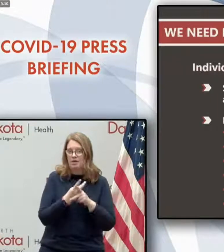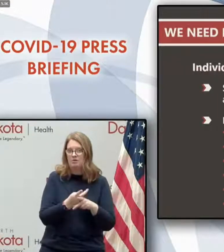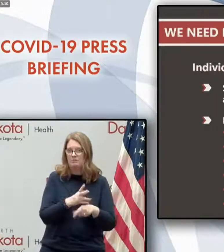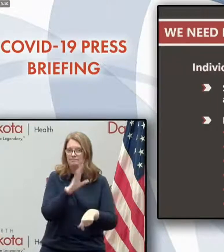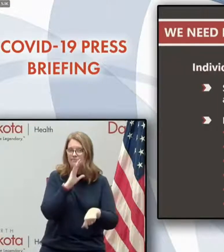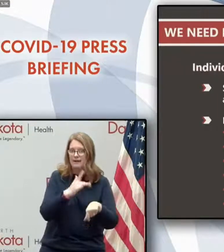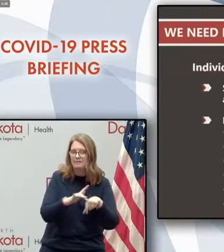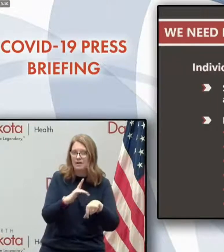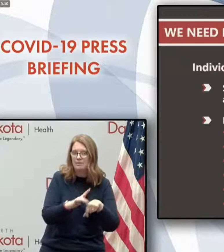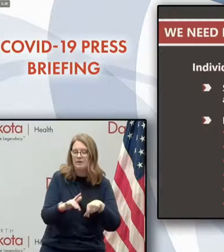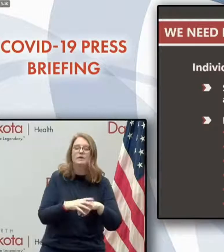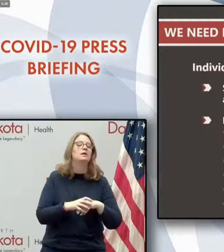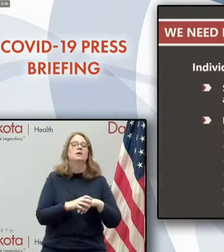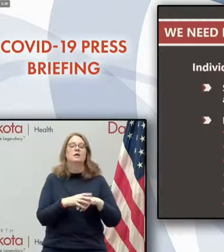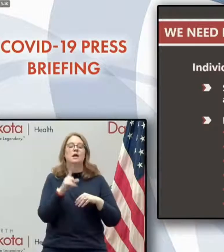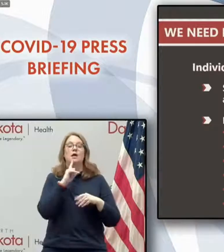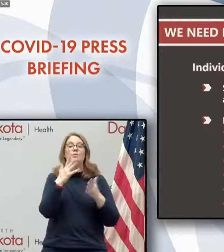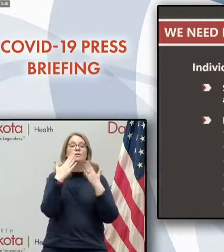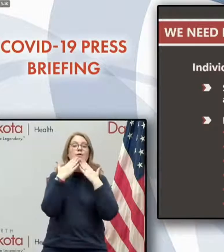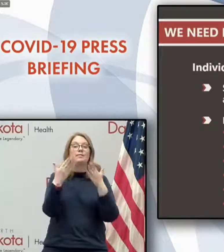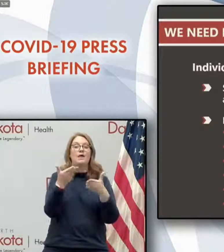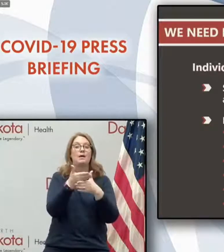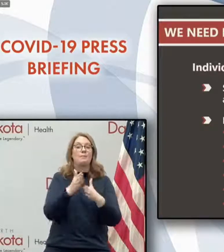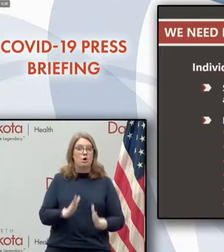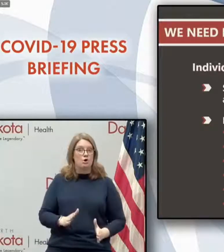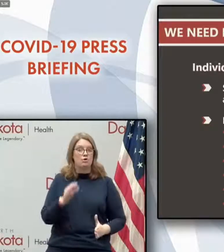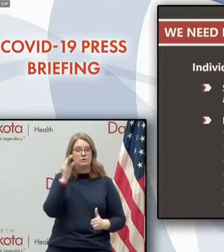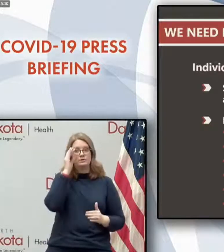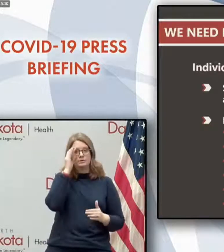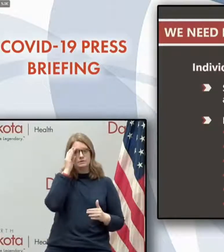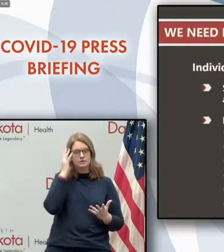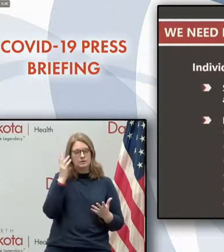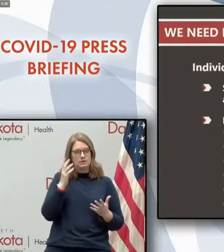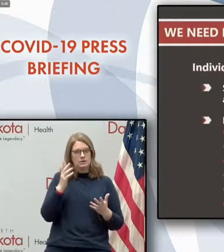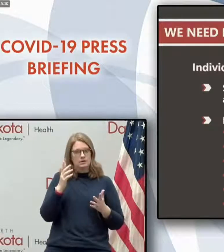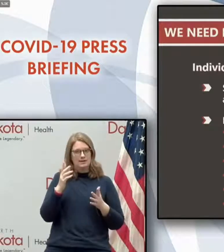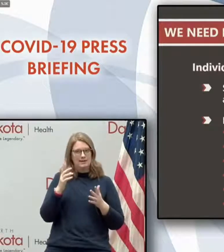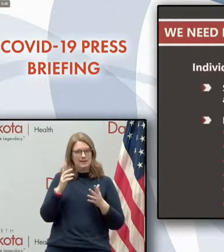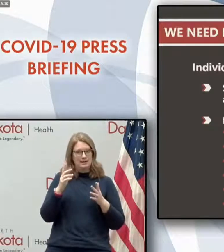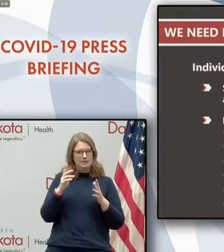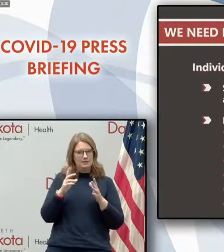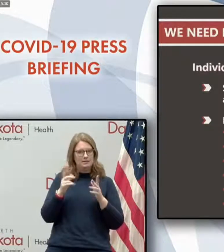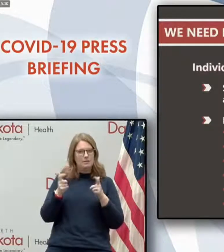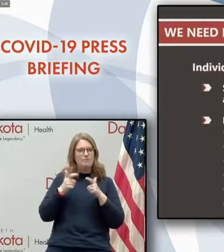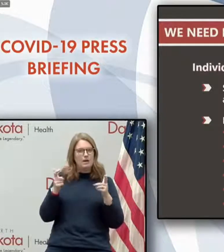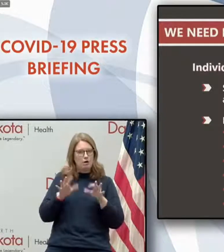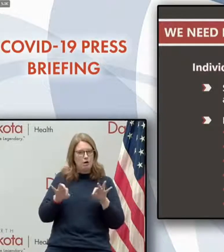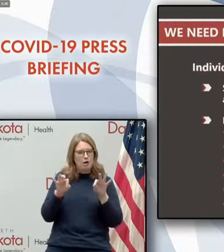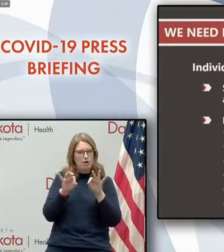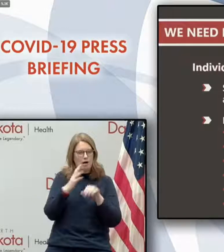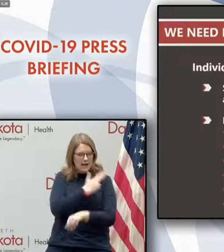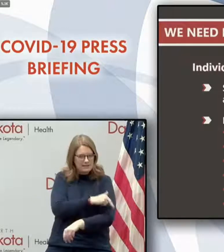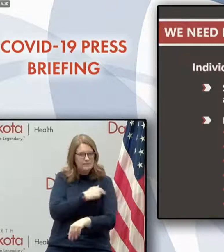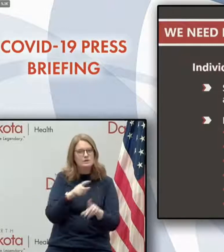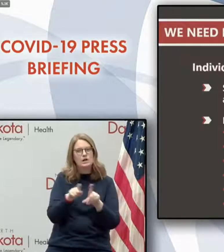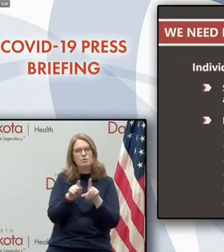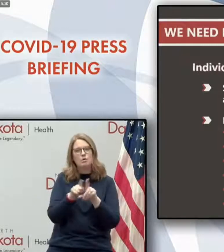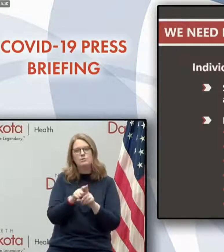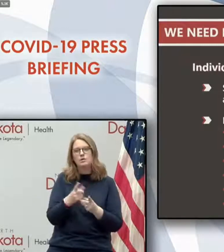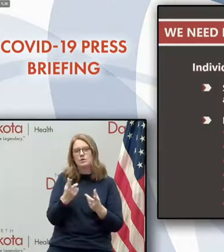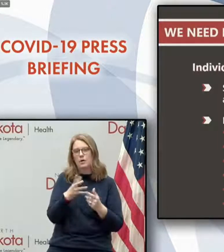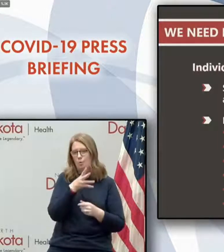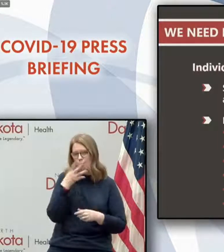we thank our partners, the major hospitals and all of our rural hospitals for their collaboration on